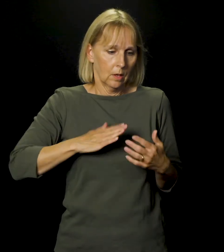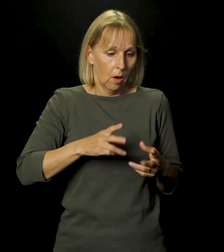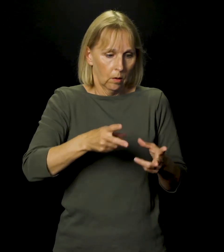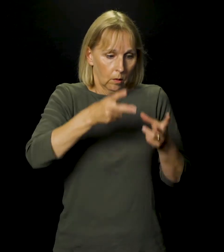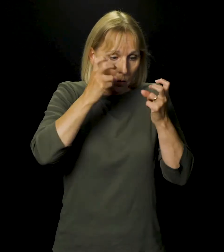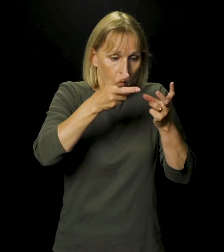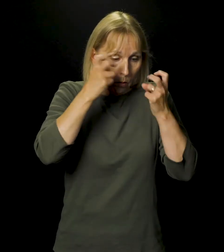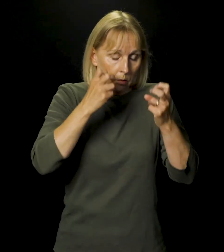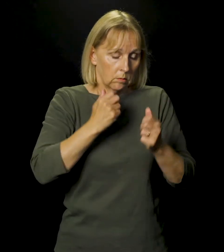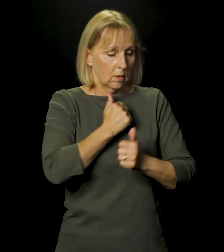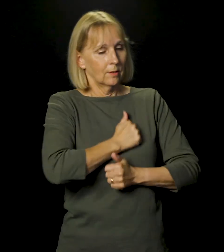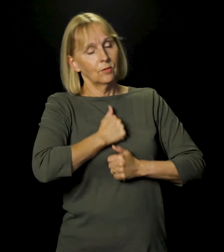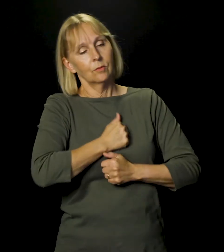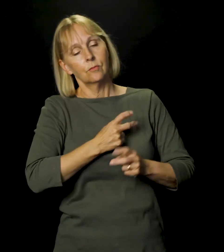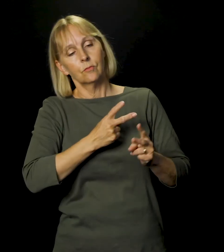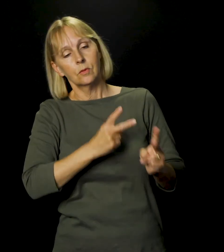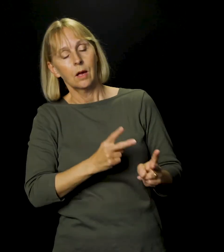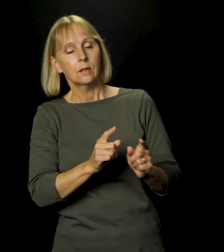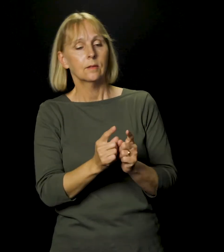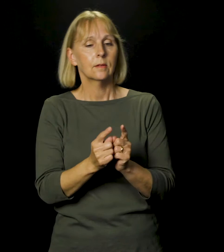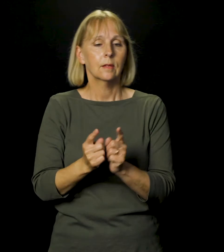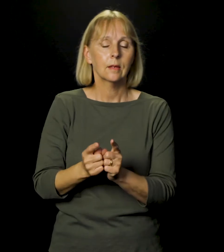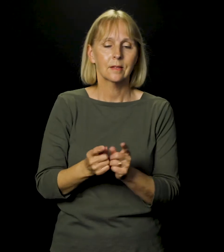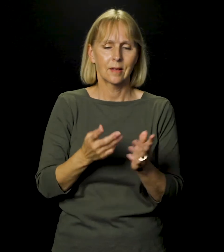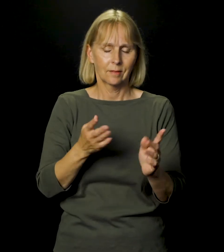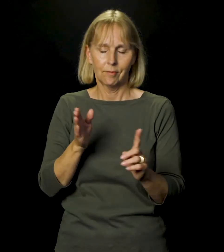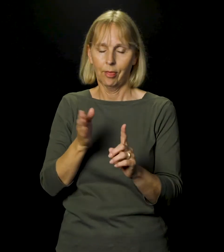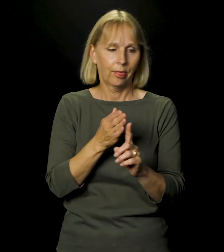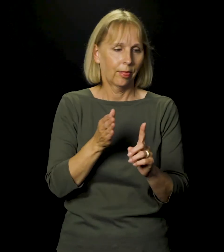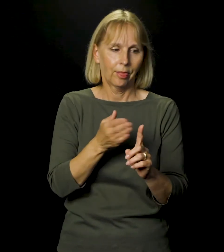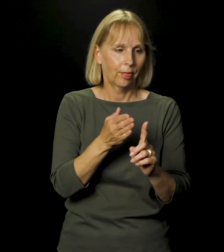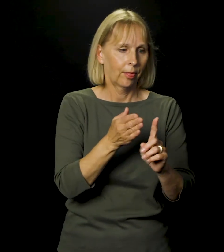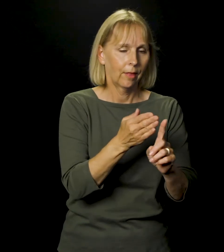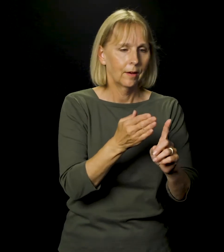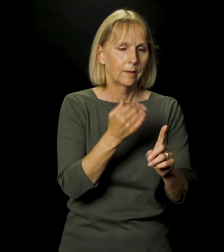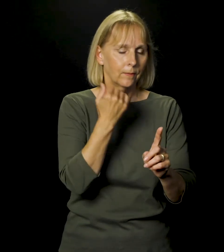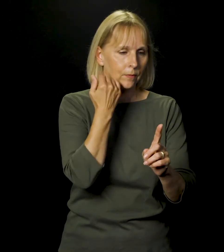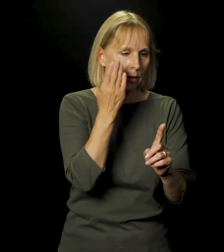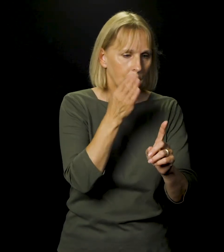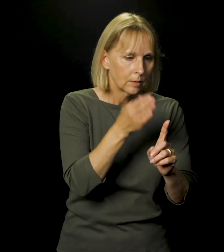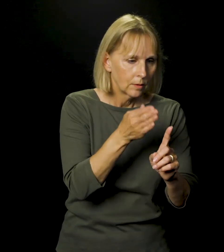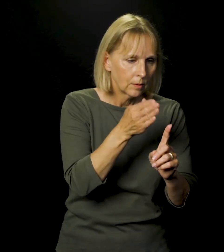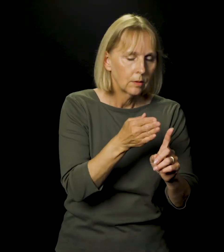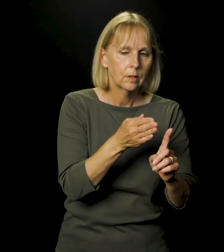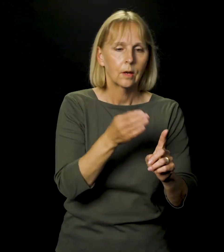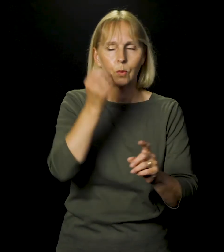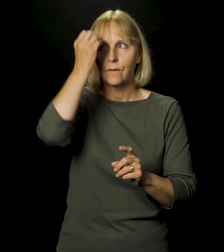for entertainment and they've distracted, those things have distracted us from our God-given